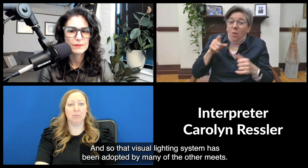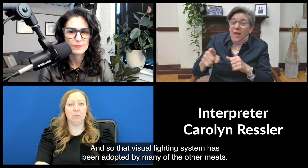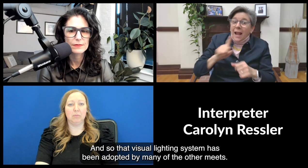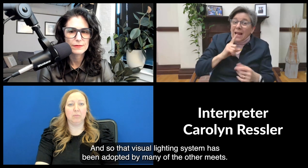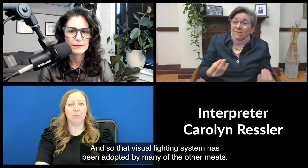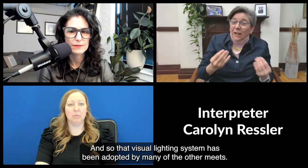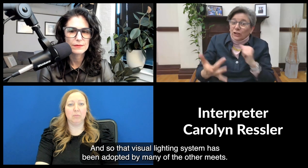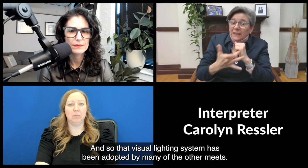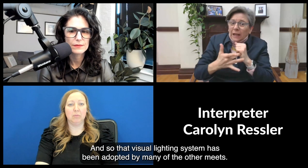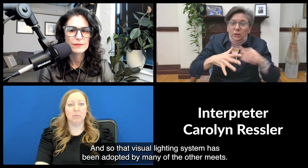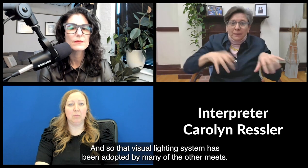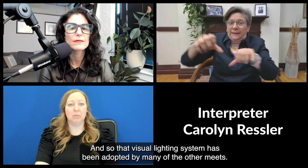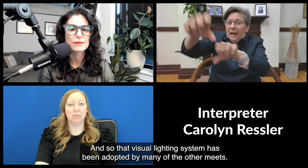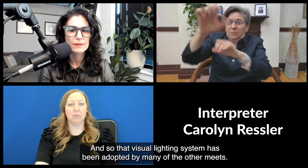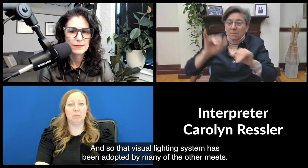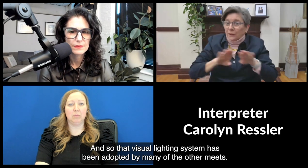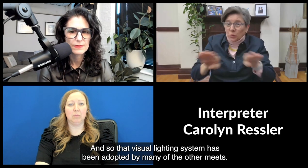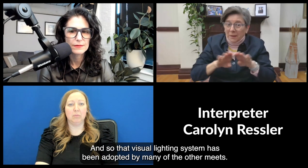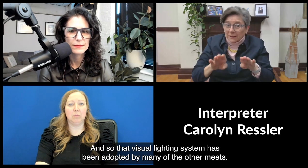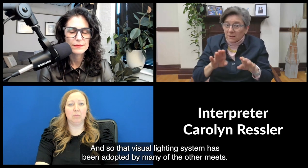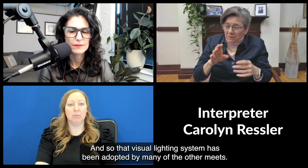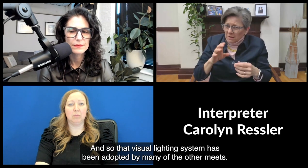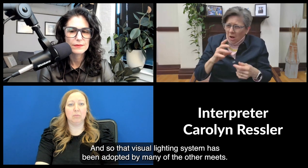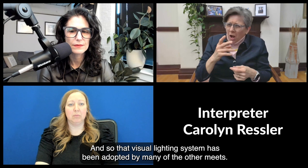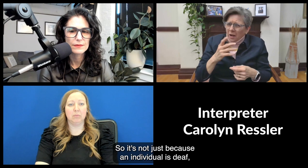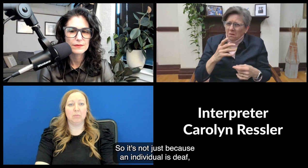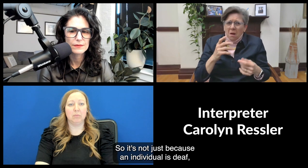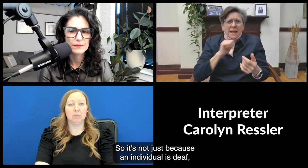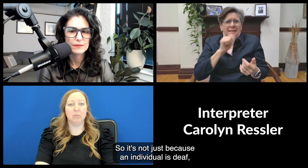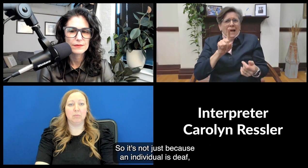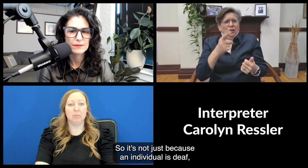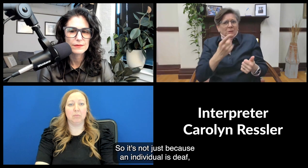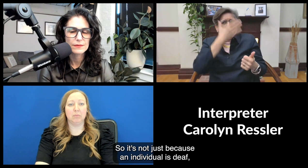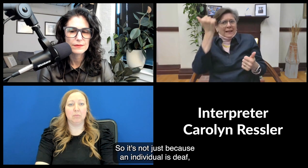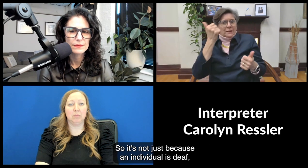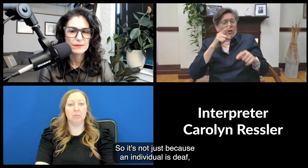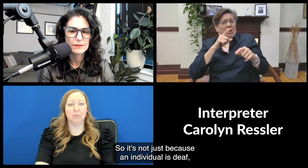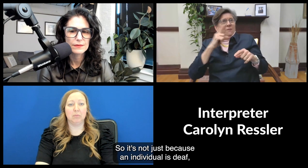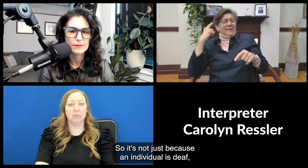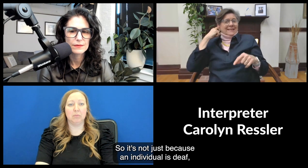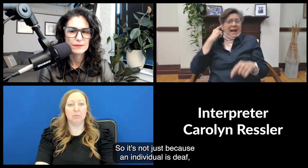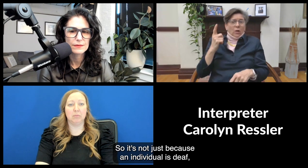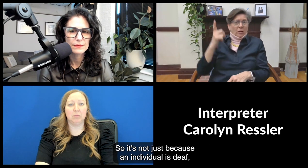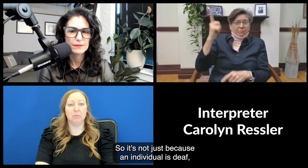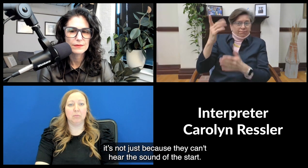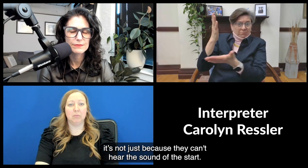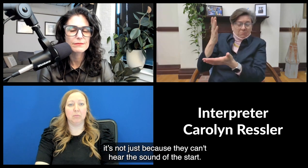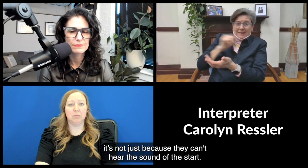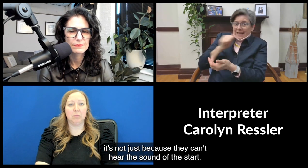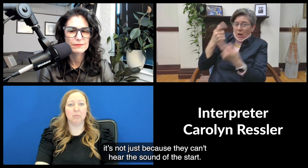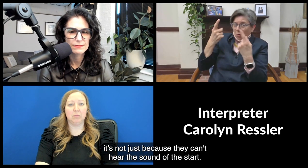meet. And so that visual lighting system has been adopted by many of the other meets. So it's not just because an